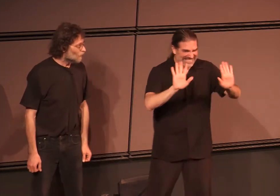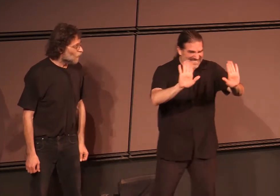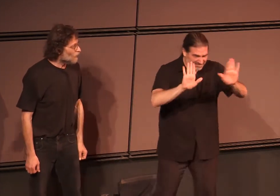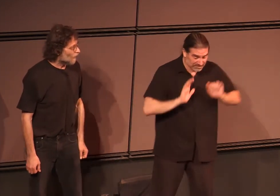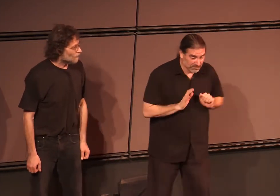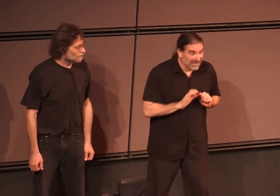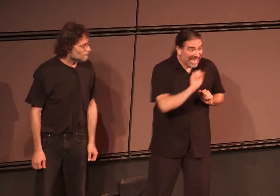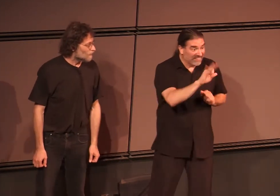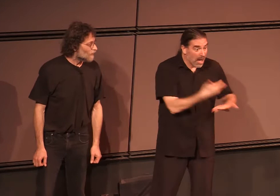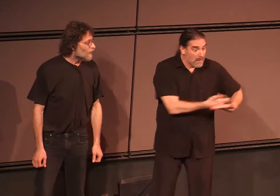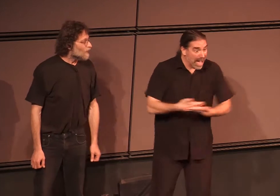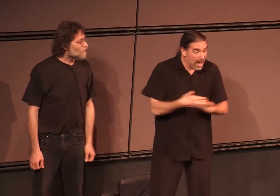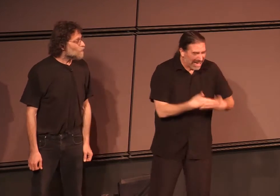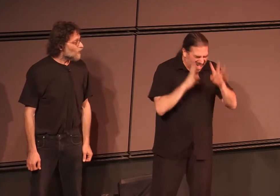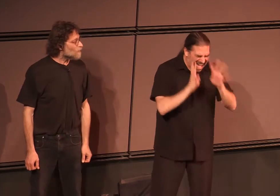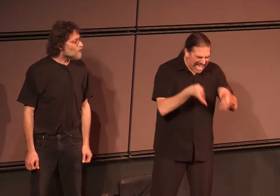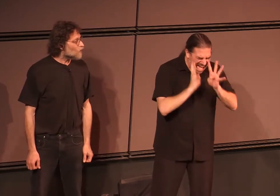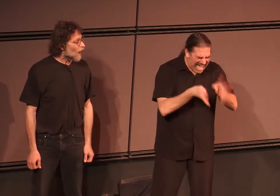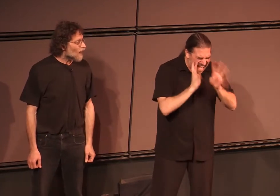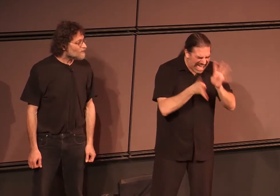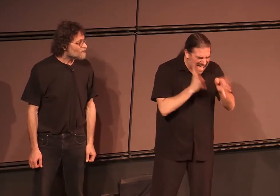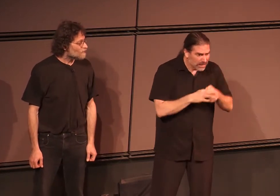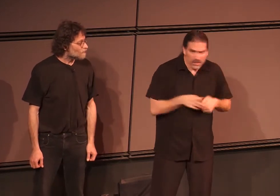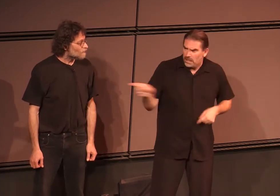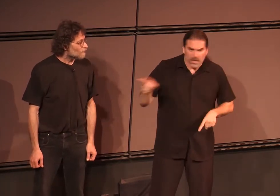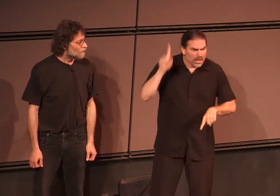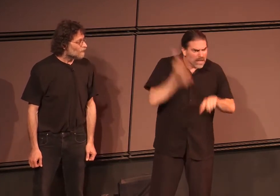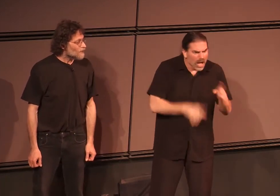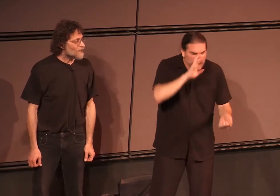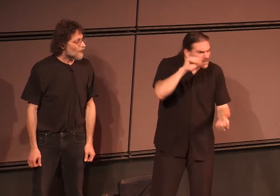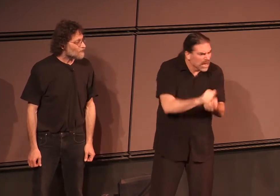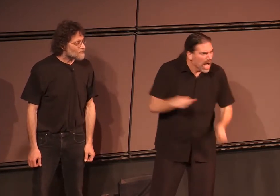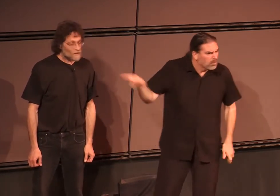Okay, if a baby cries, he can't sleep.